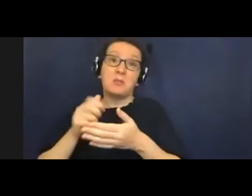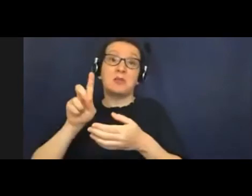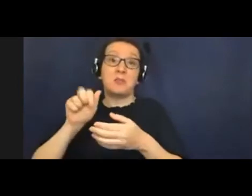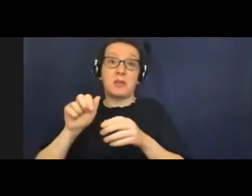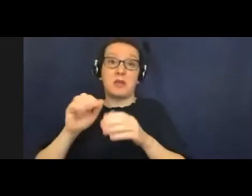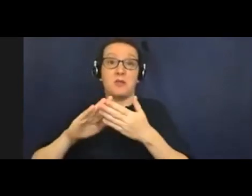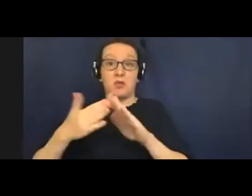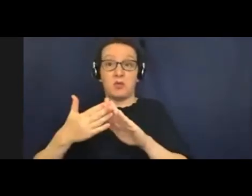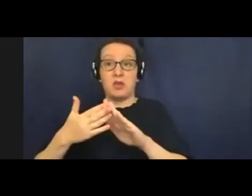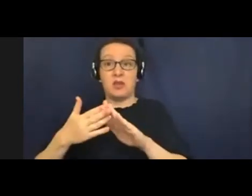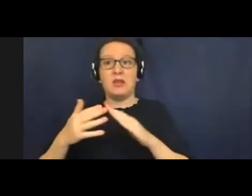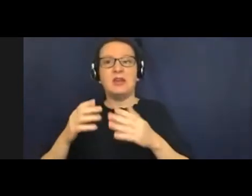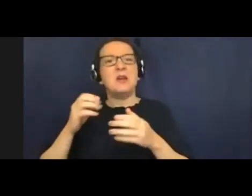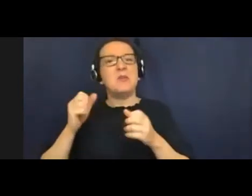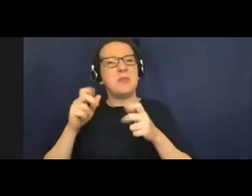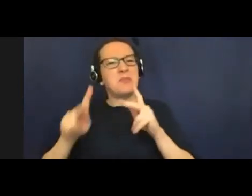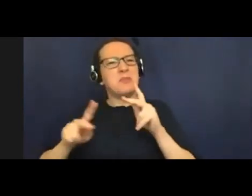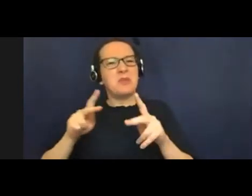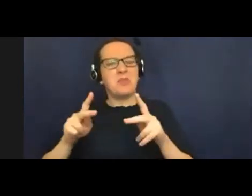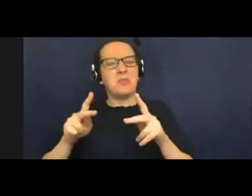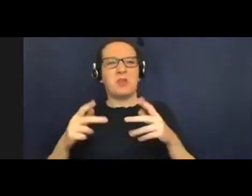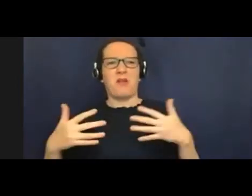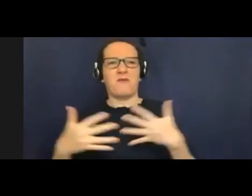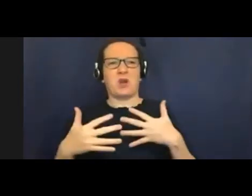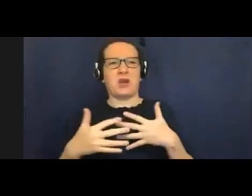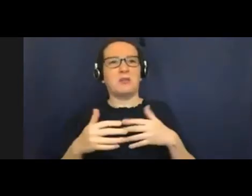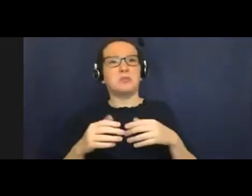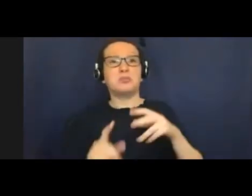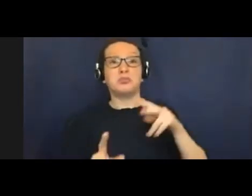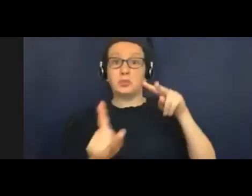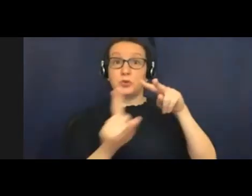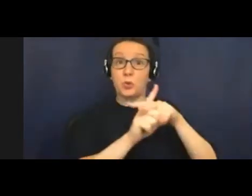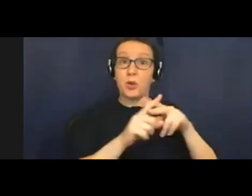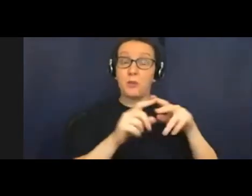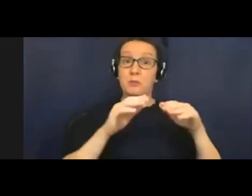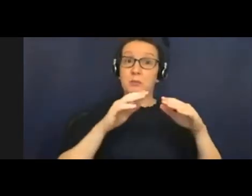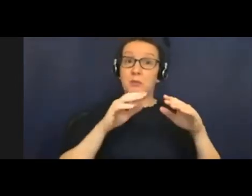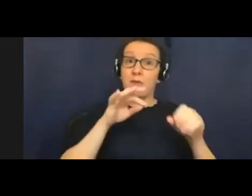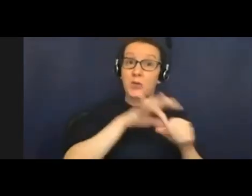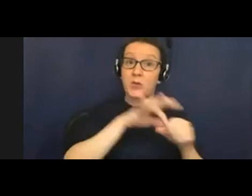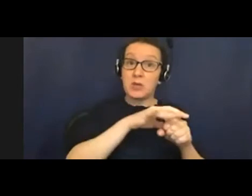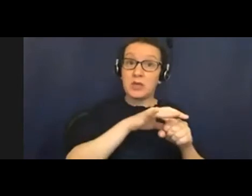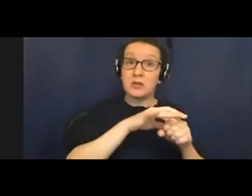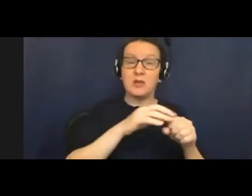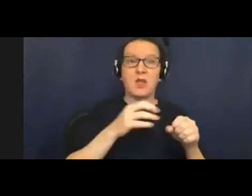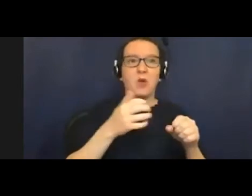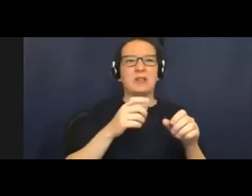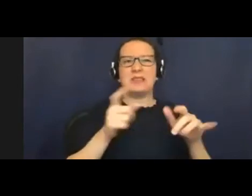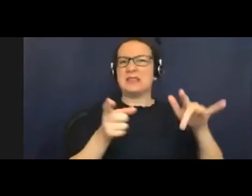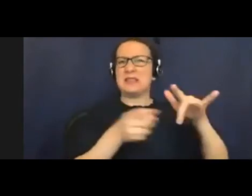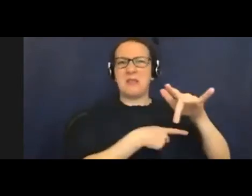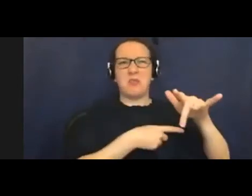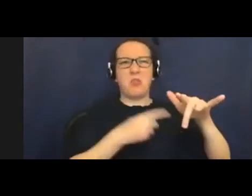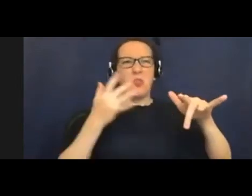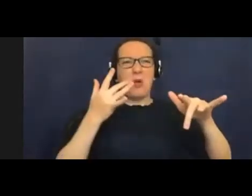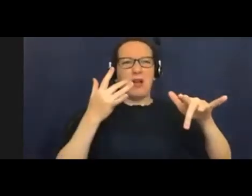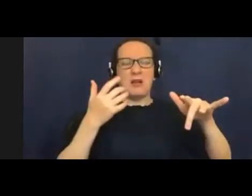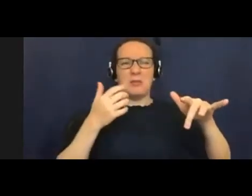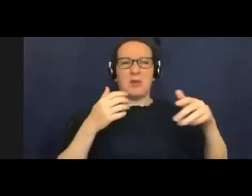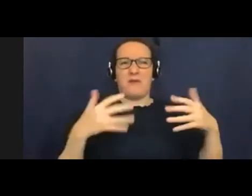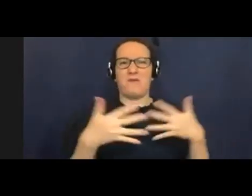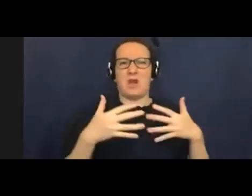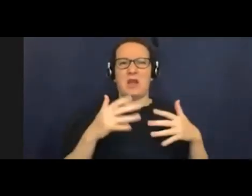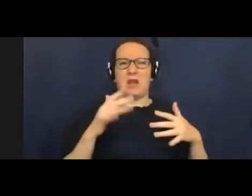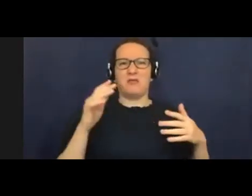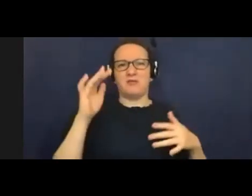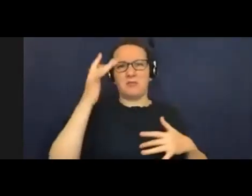catching the virus or having their ballot privacy compromised because, for example, postal voting isn't accessible to people who are